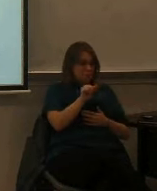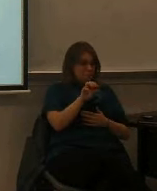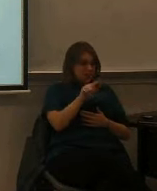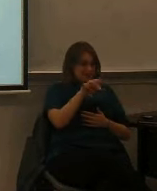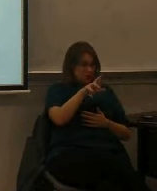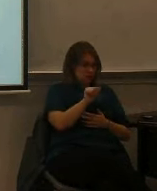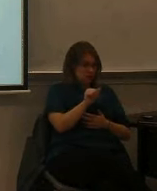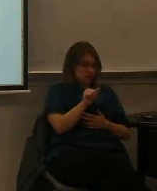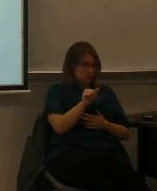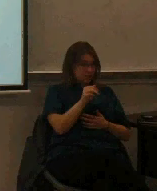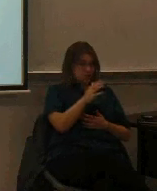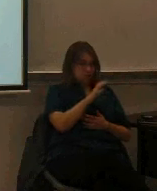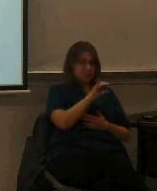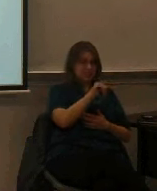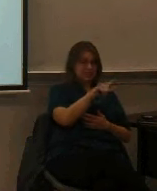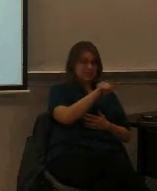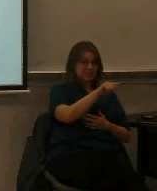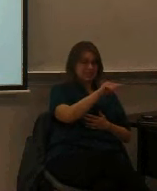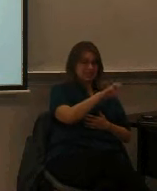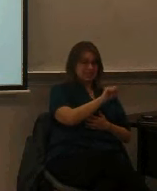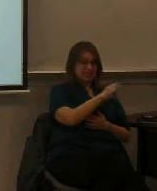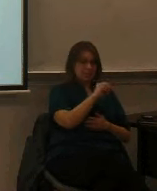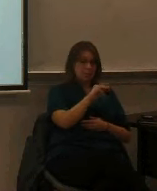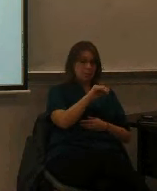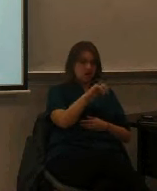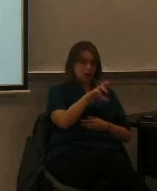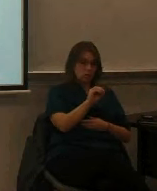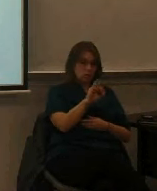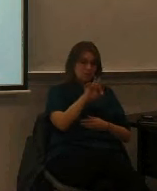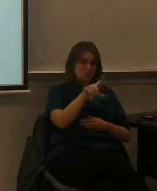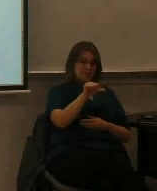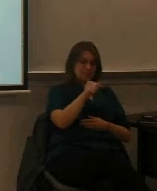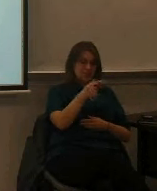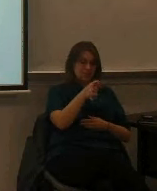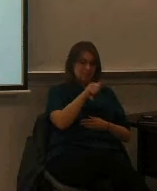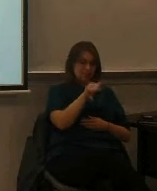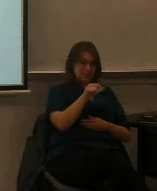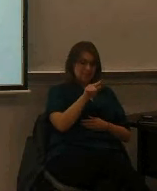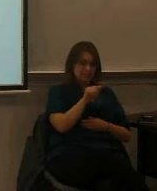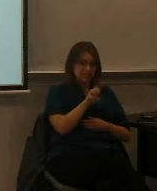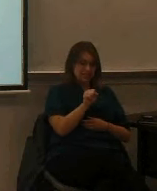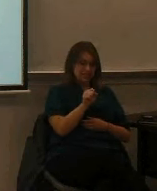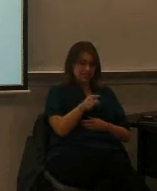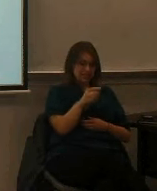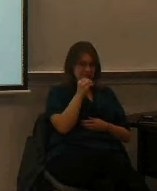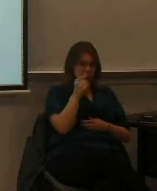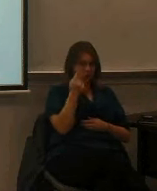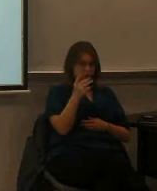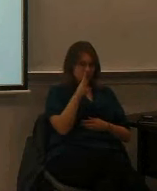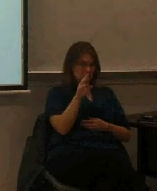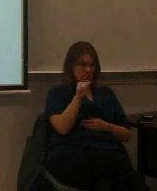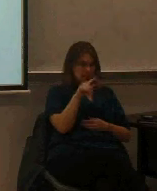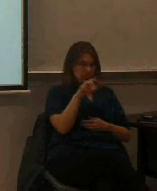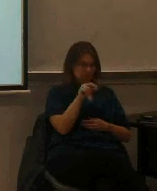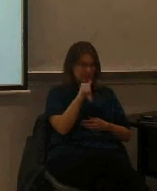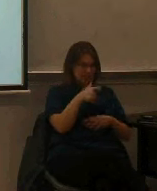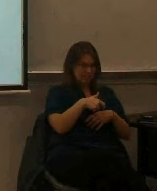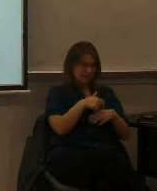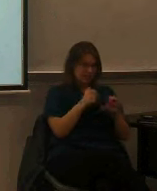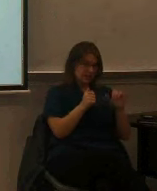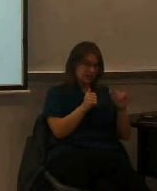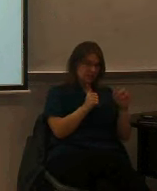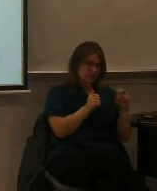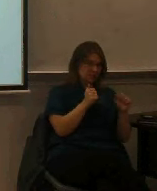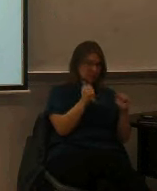bacteria. So the ciliates and the microflagellates are really eating one bacterium at a time. Ciliates might be able to take